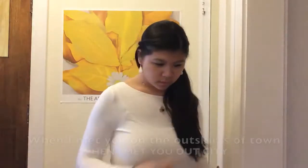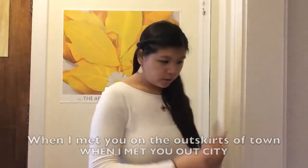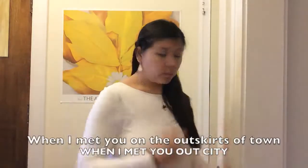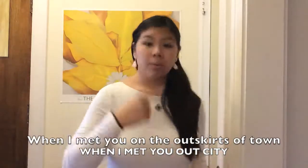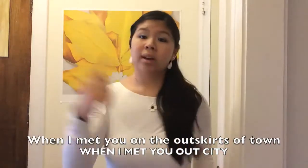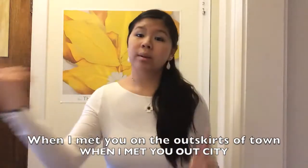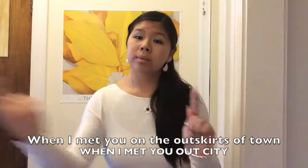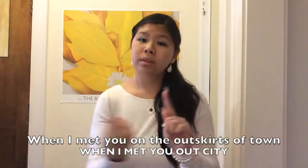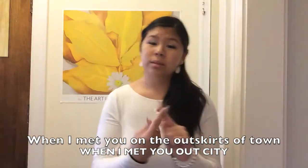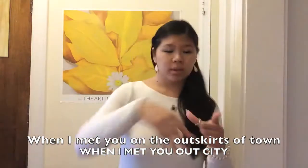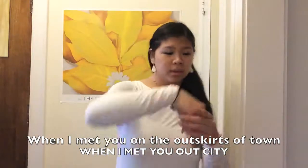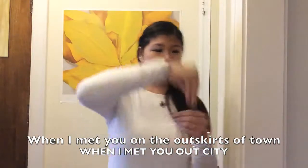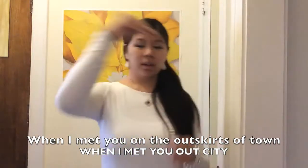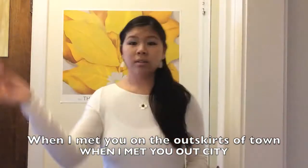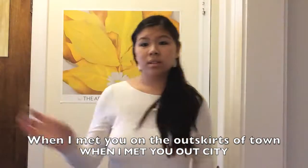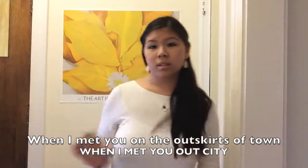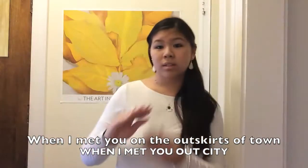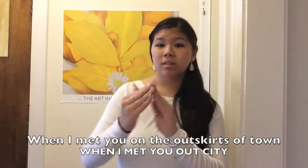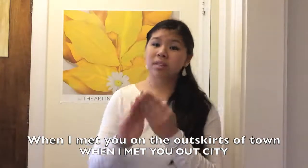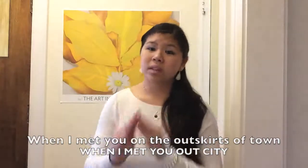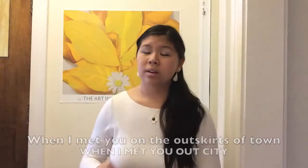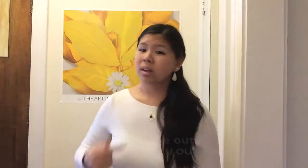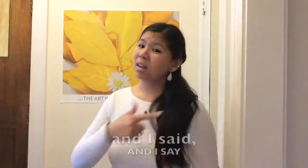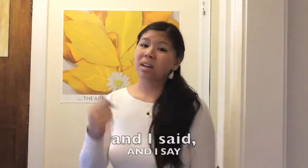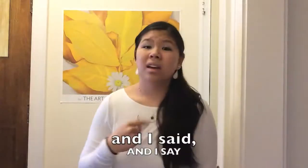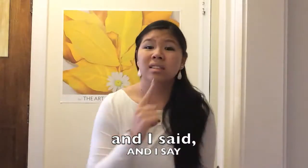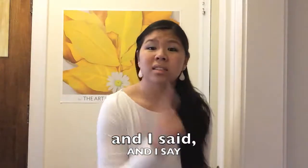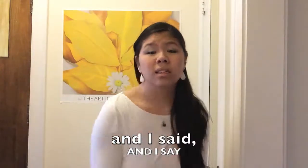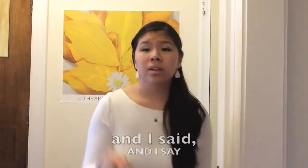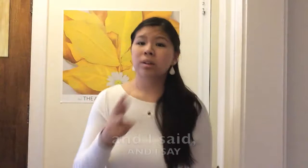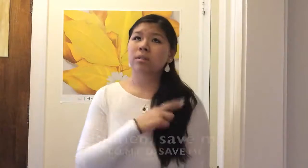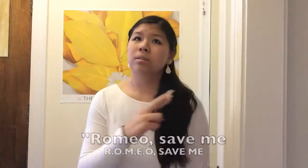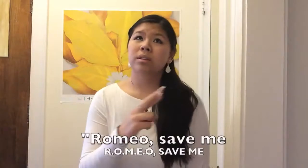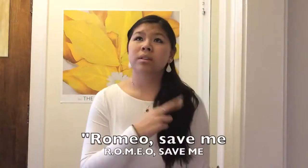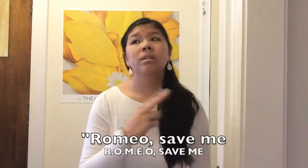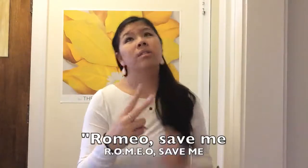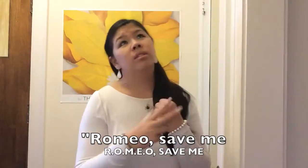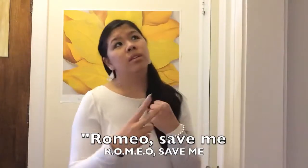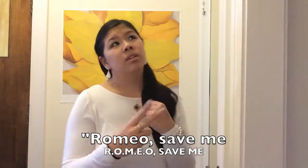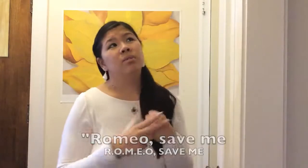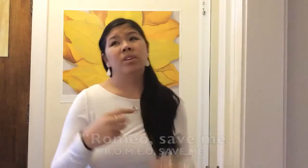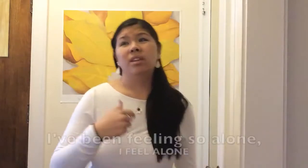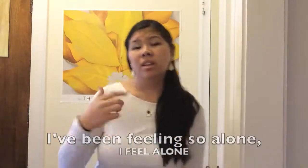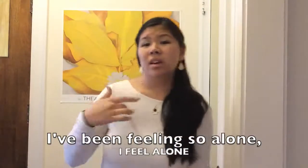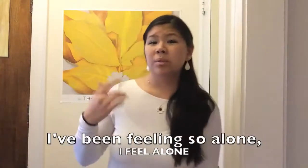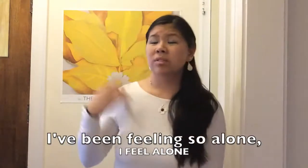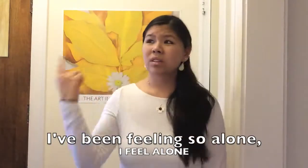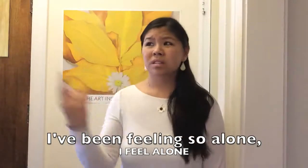When I met you on the outskirts of town And I said Romeo, save me I've been feeling